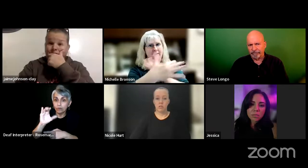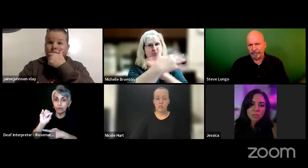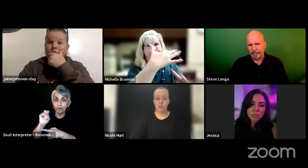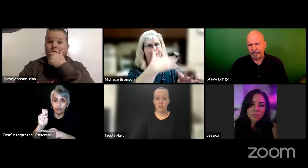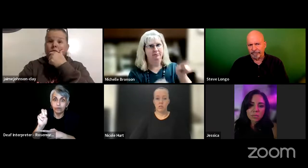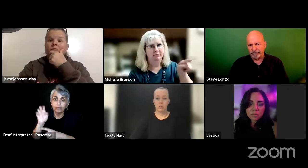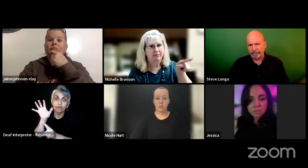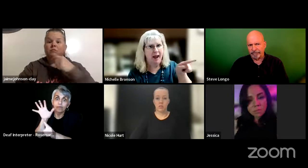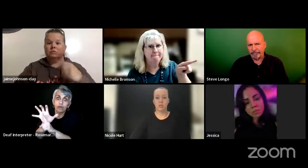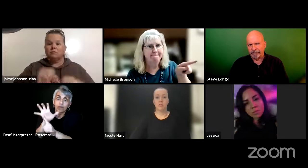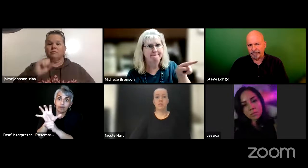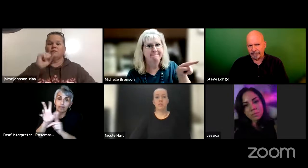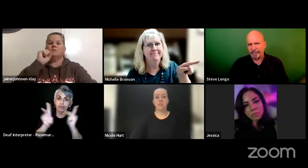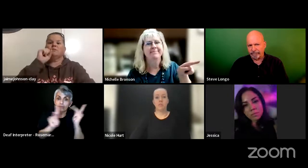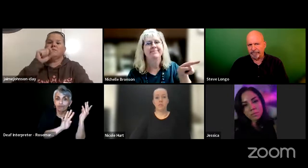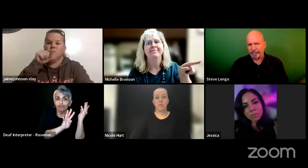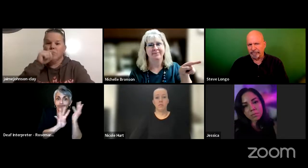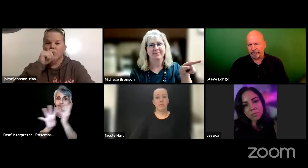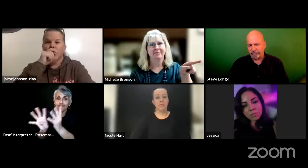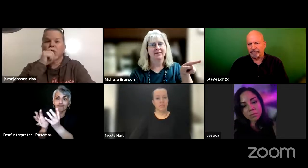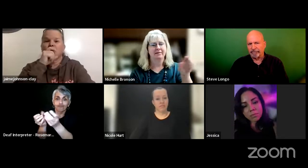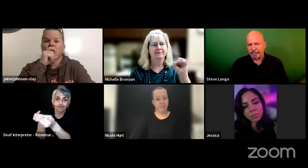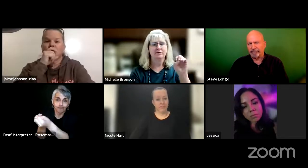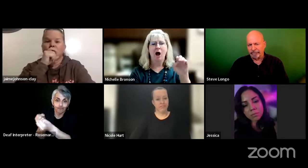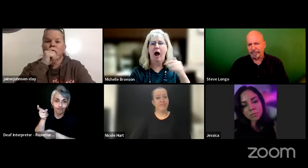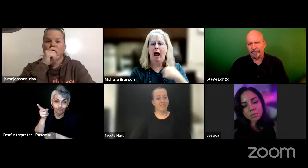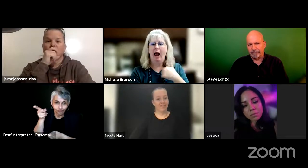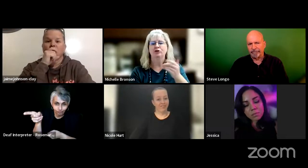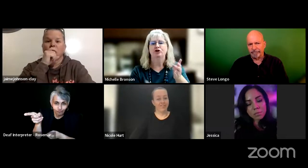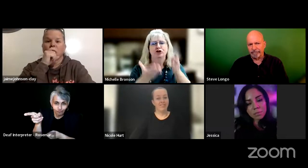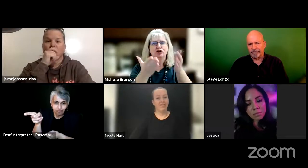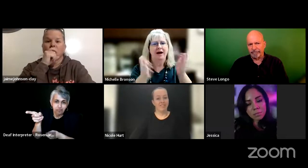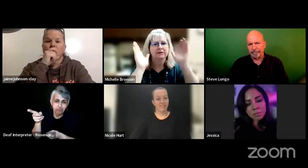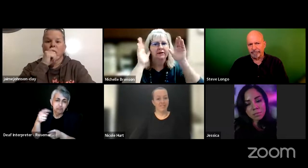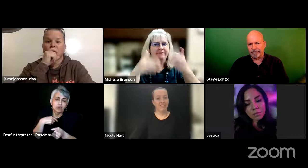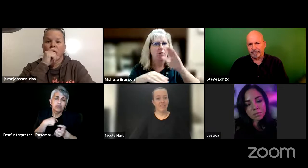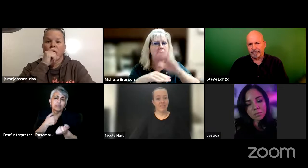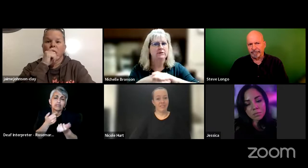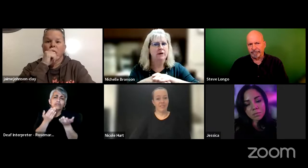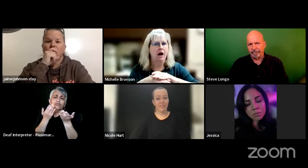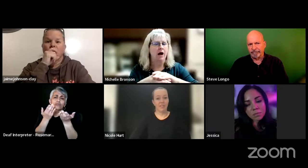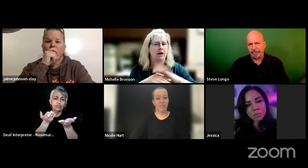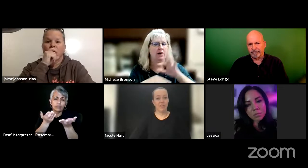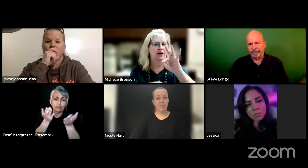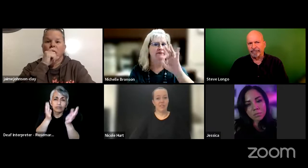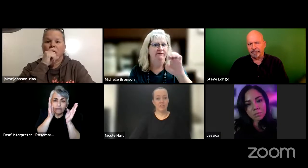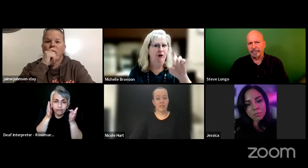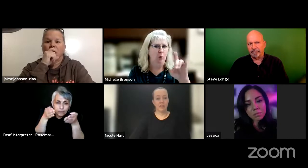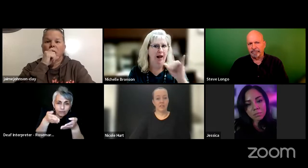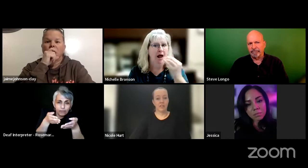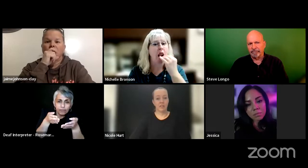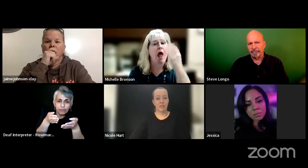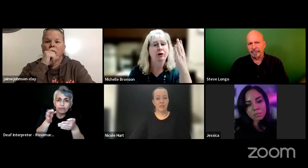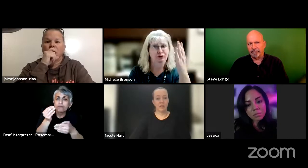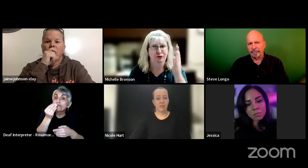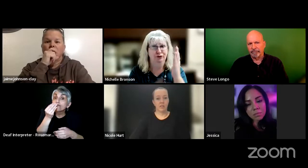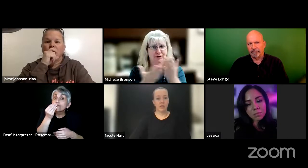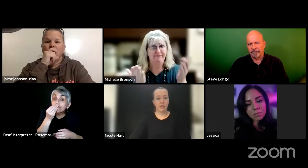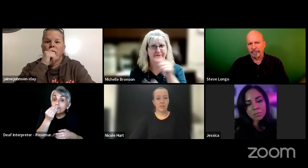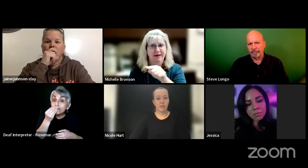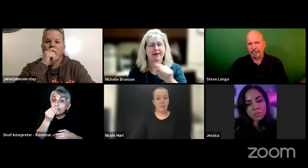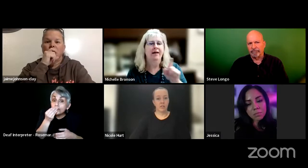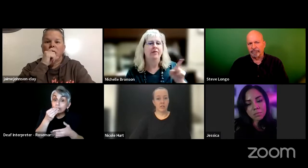popular. People tend to flock to that particular vendor. So I would suggest focusing